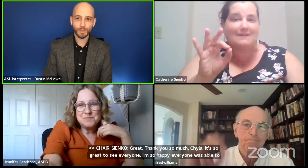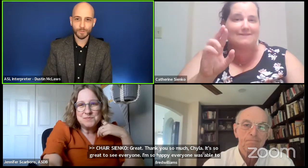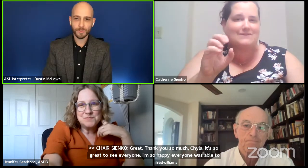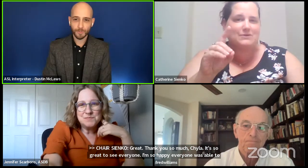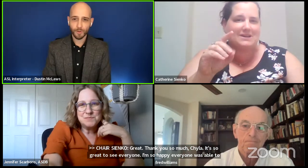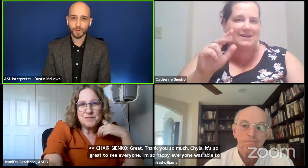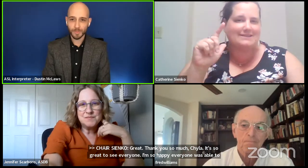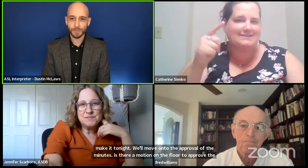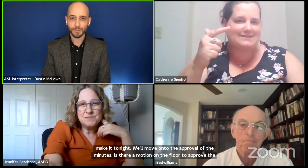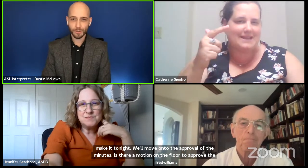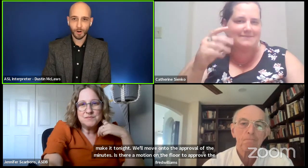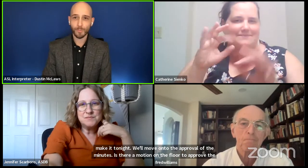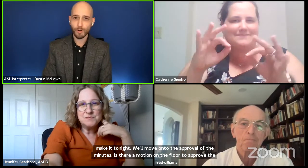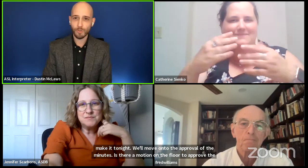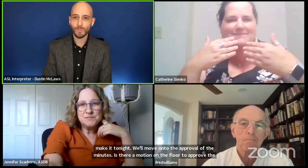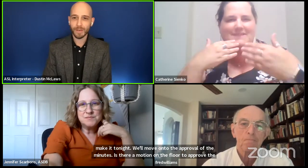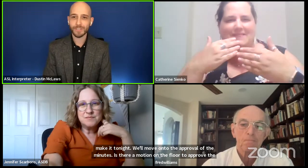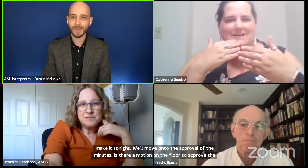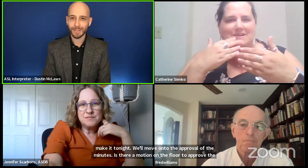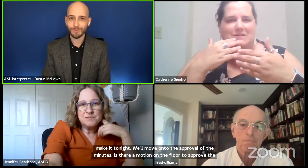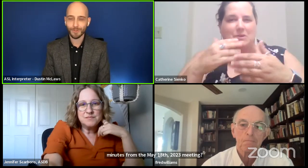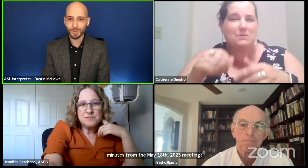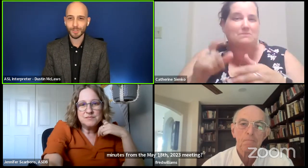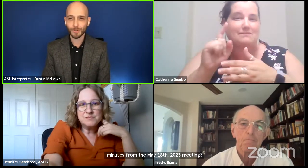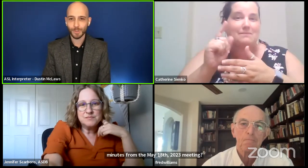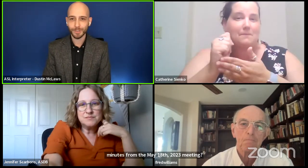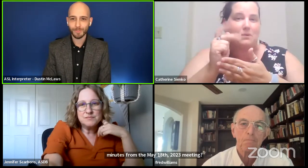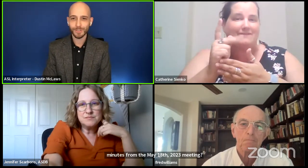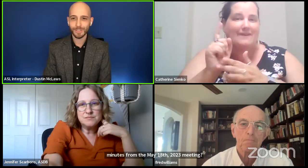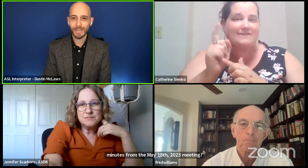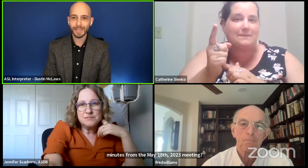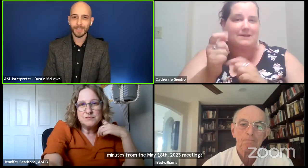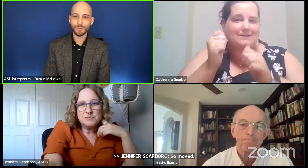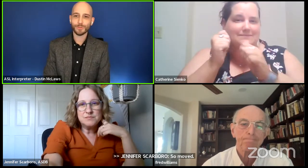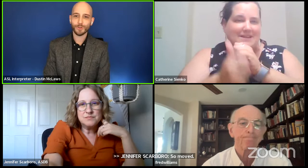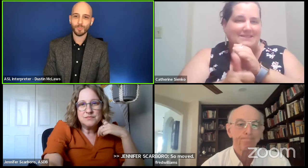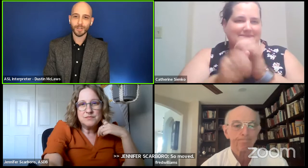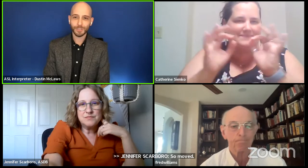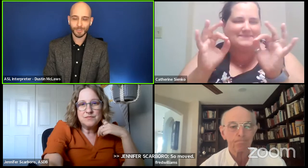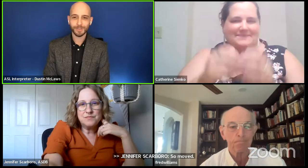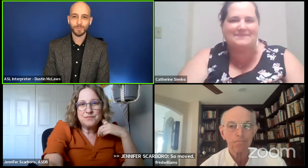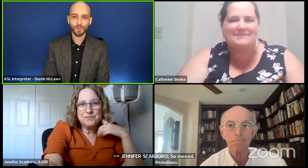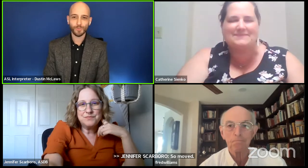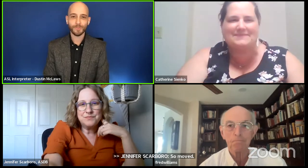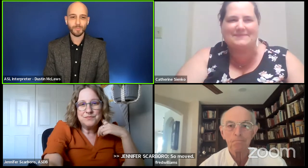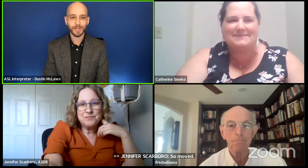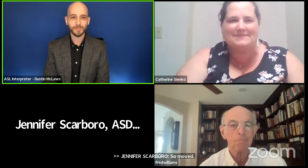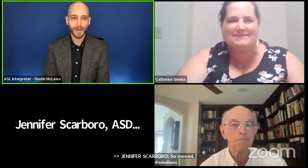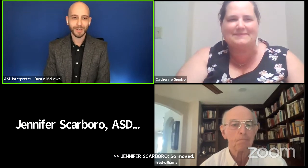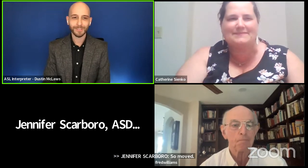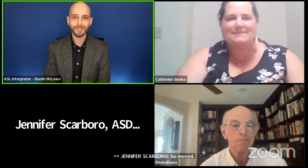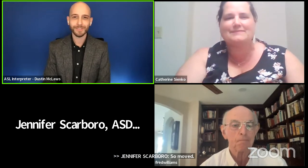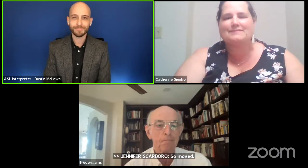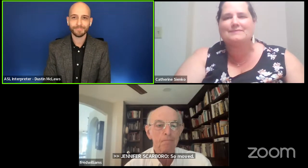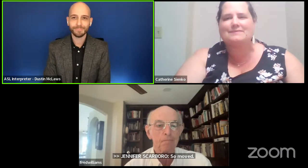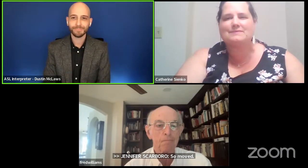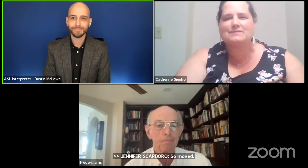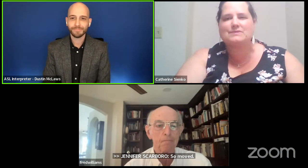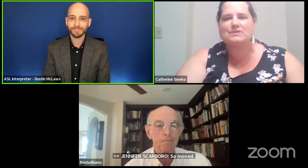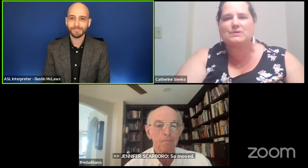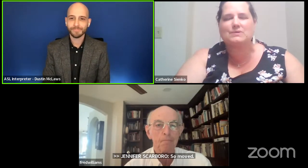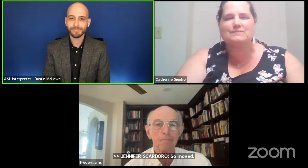We have a motion from Commissioner Scarborough. We have a second from Commissioner Williams. Thank you so much. The approval of the minutes passes.